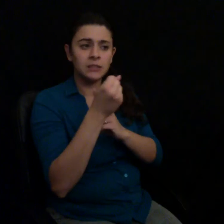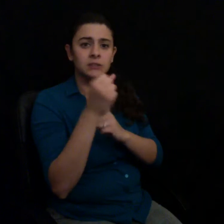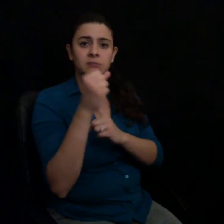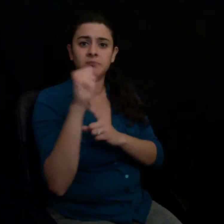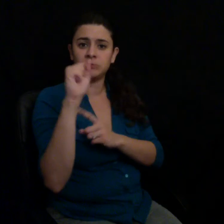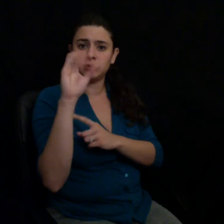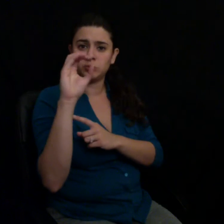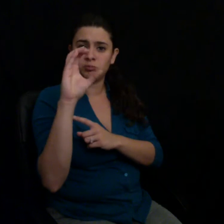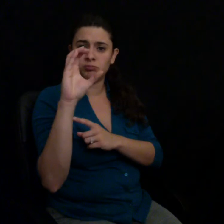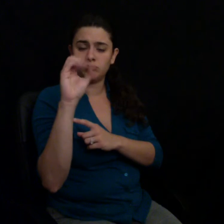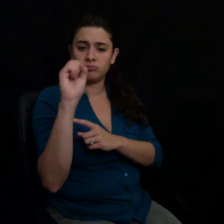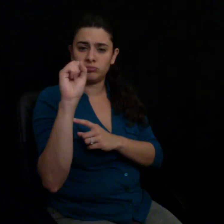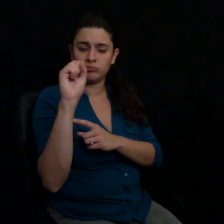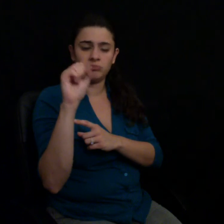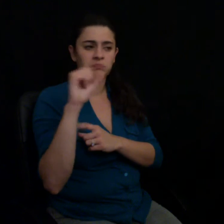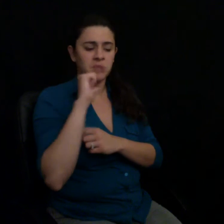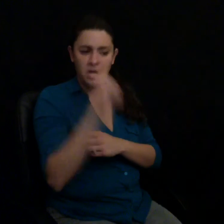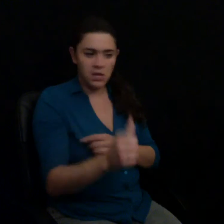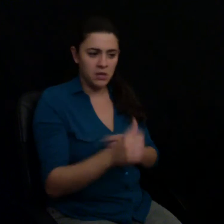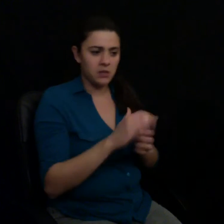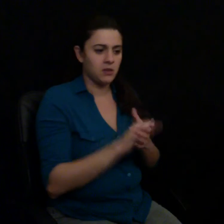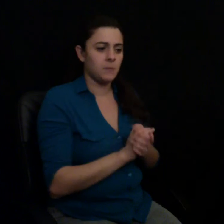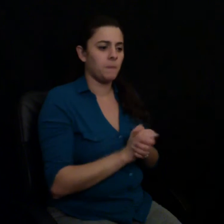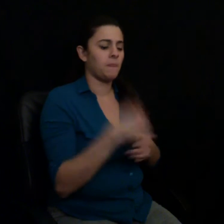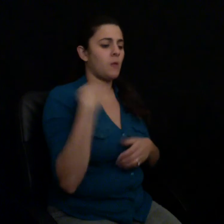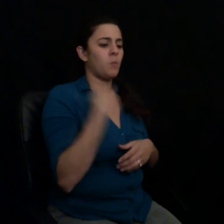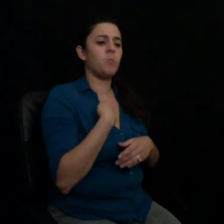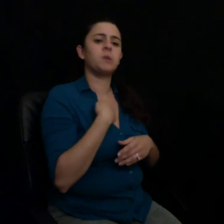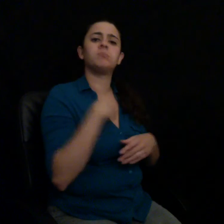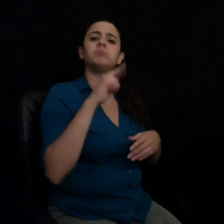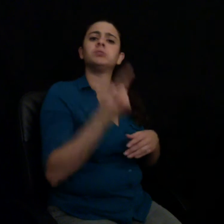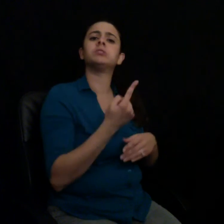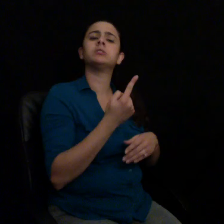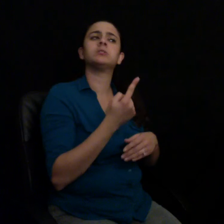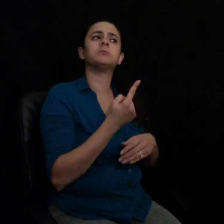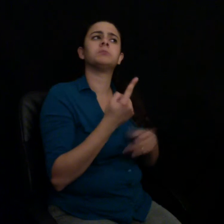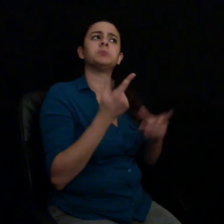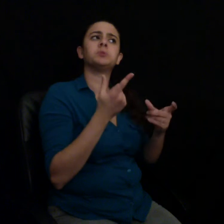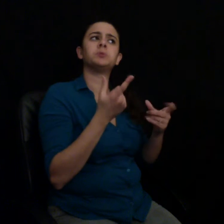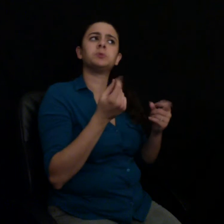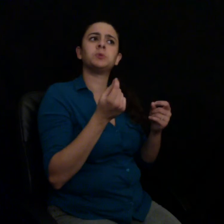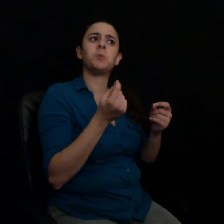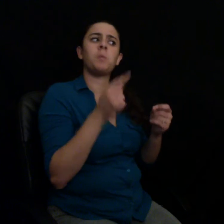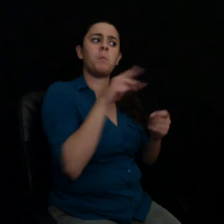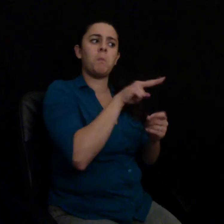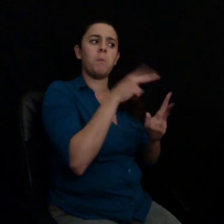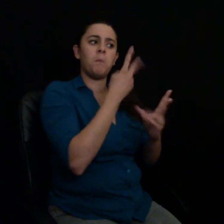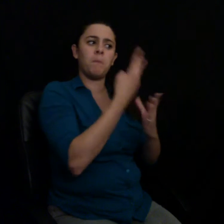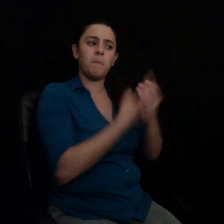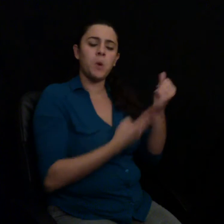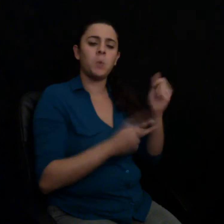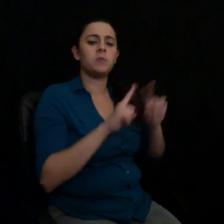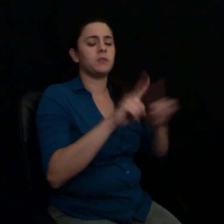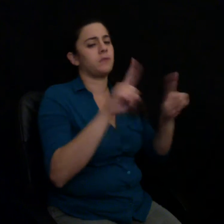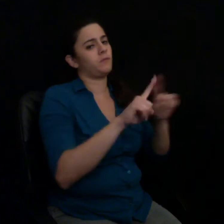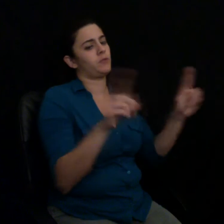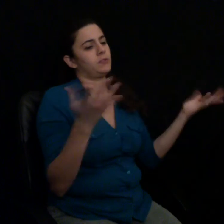in sort of, I guess you would call it, guerrilla ways. To put into context how much it's changed our subculture